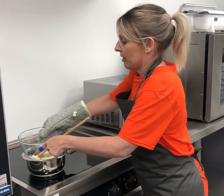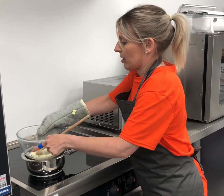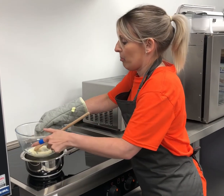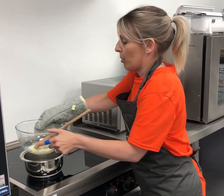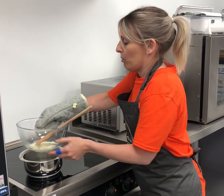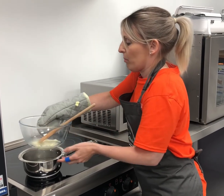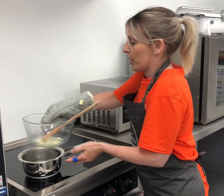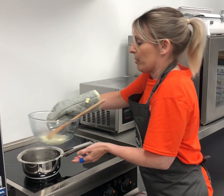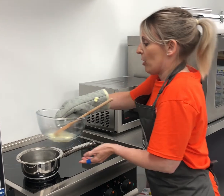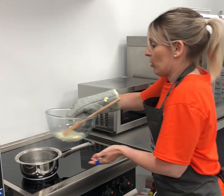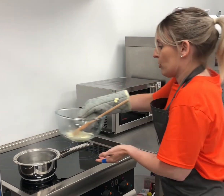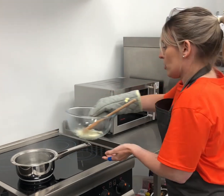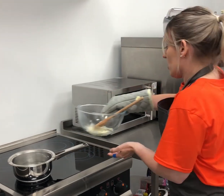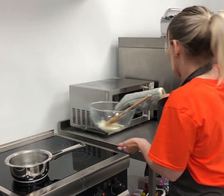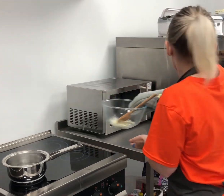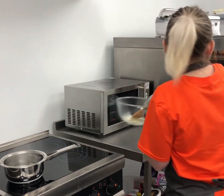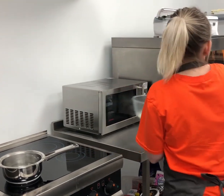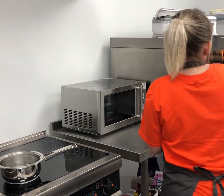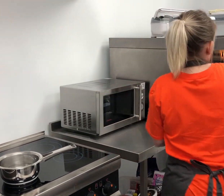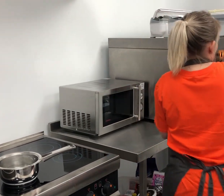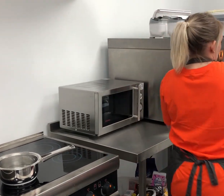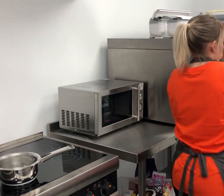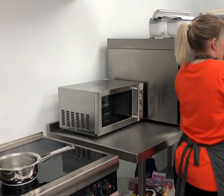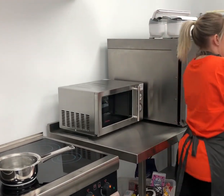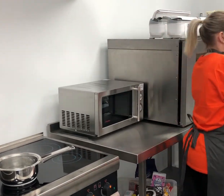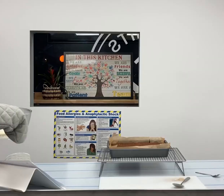The bowl might be hot, so be careful.